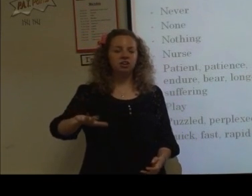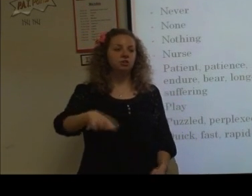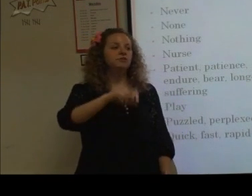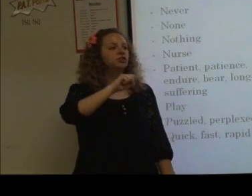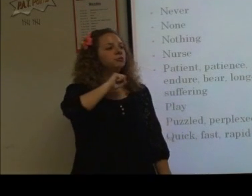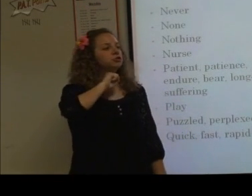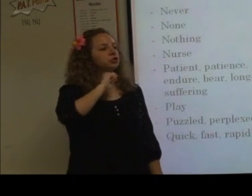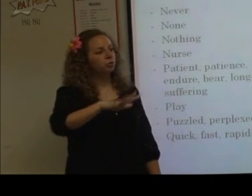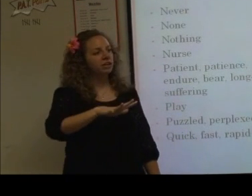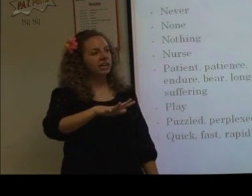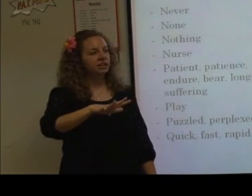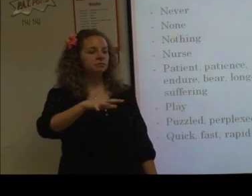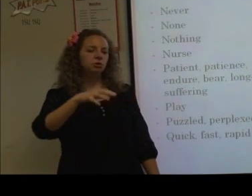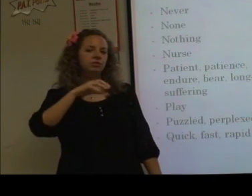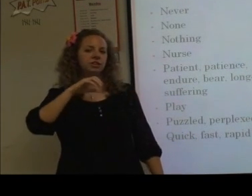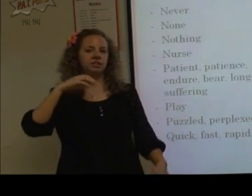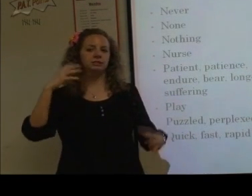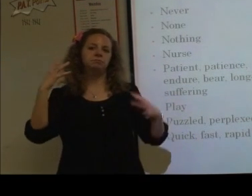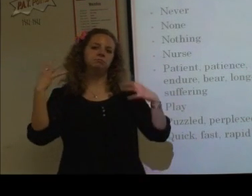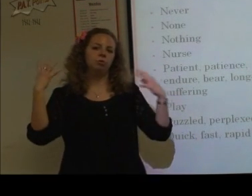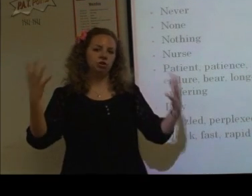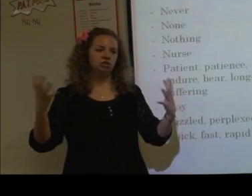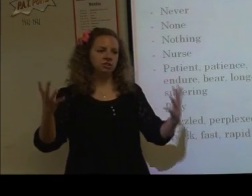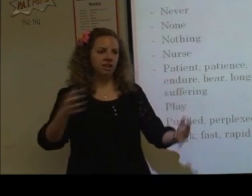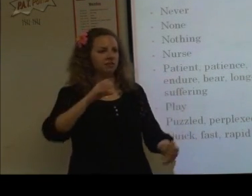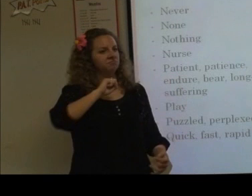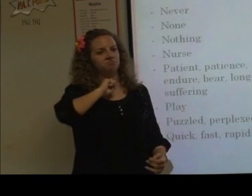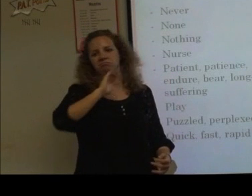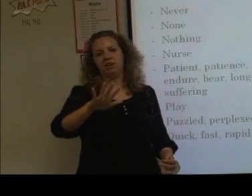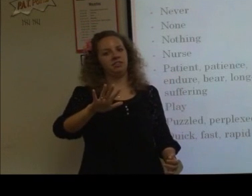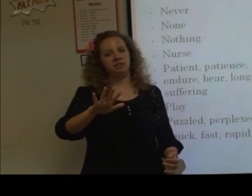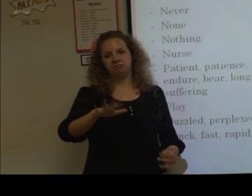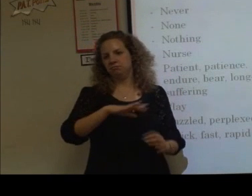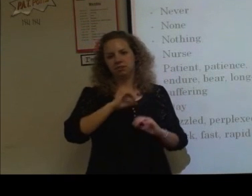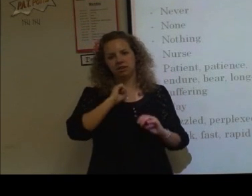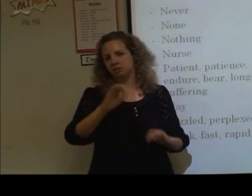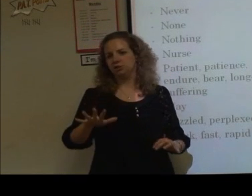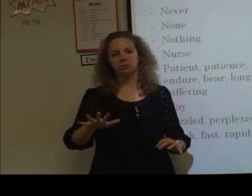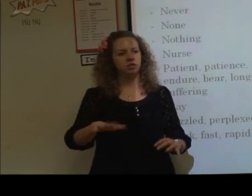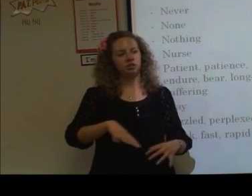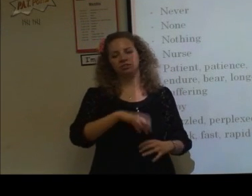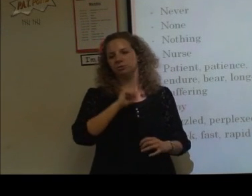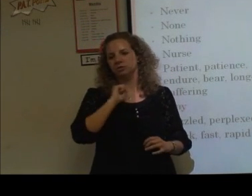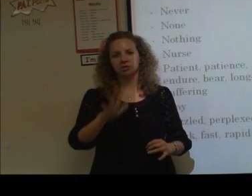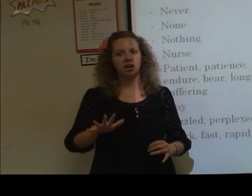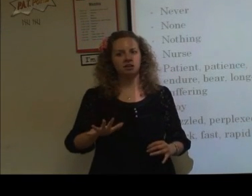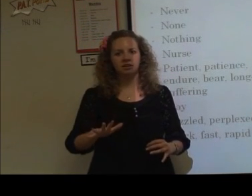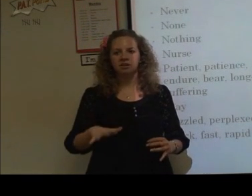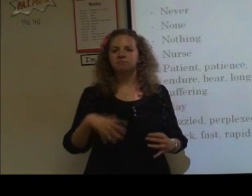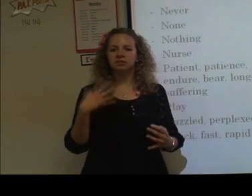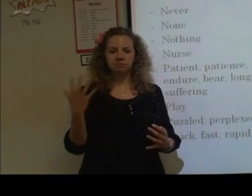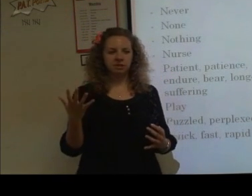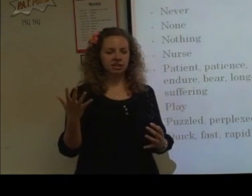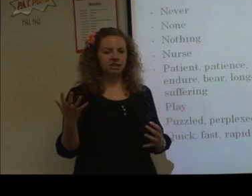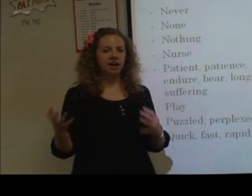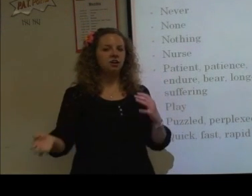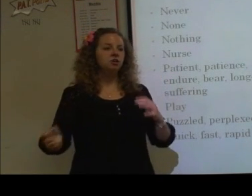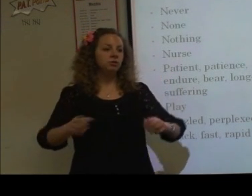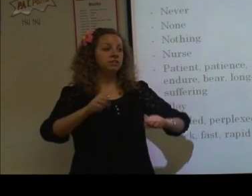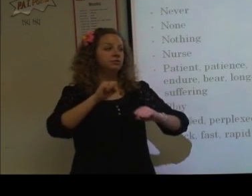So if you do it with just one hand, I'm told, then it's more just like nothing to do with it, or there was none, something like that. Whereas if you